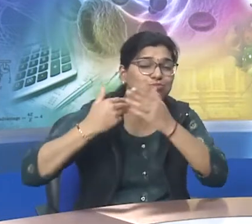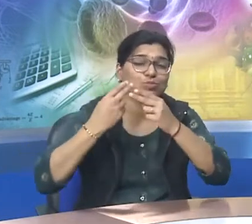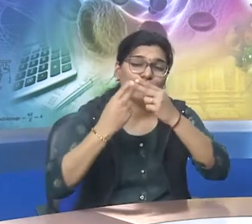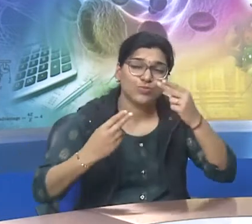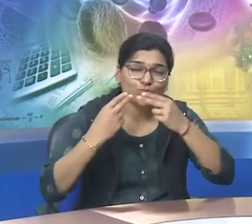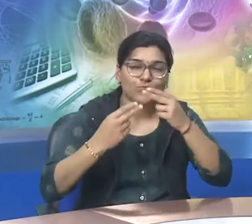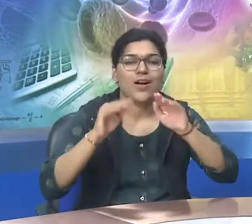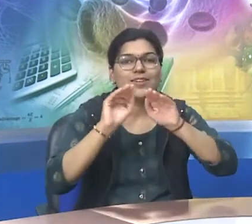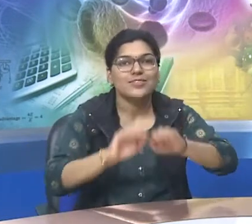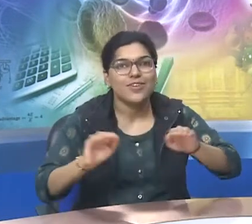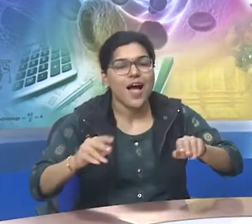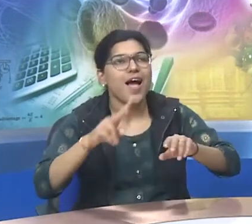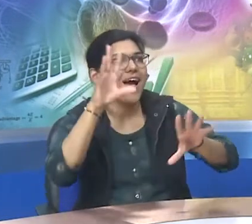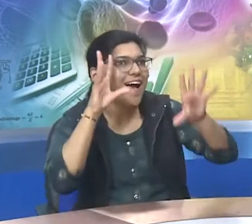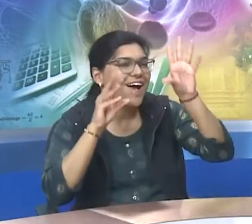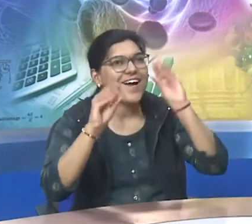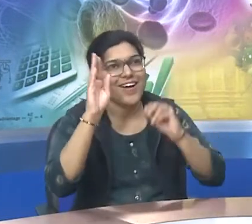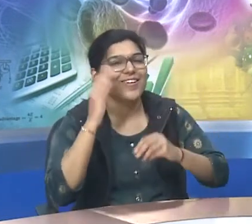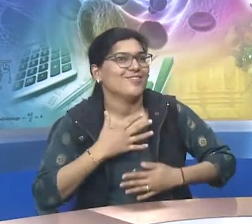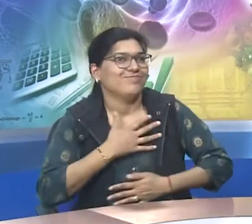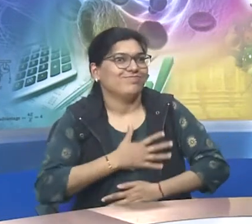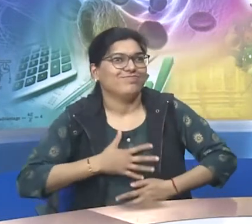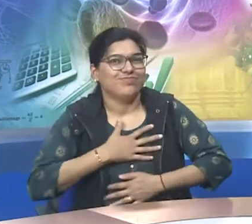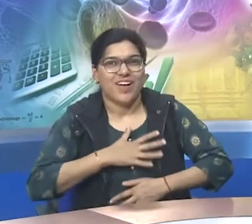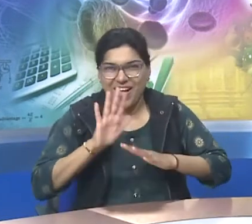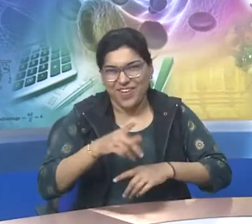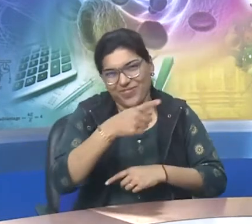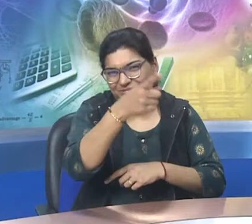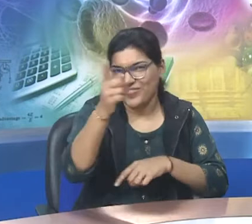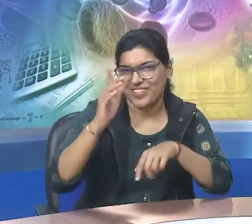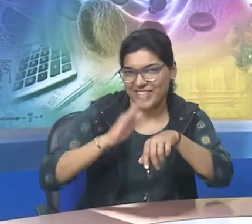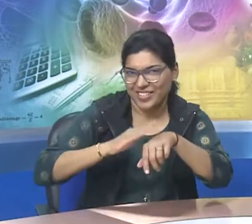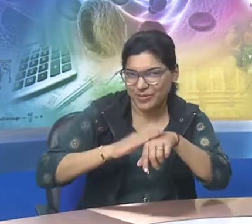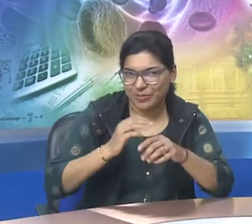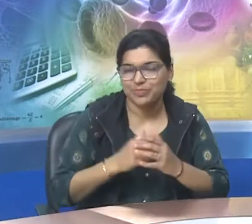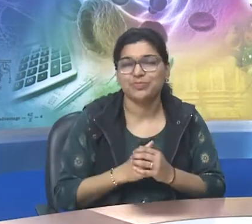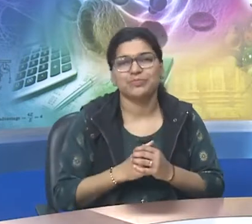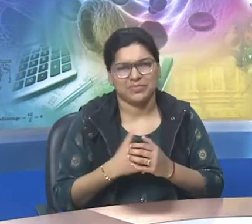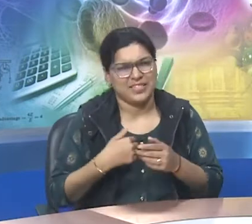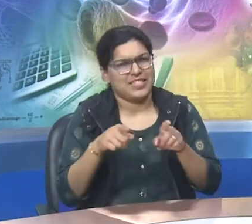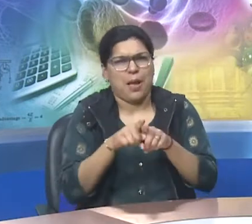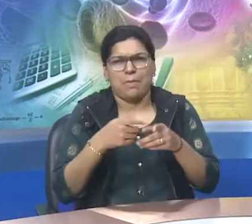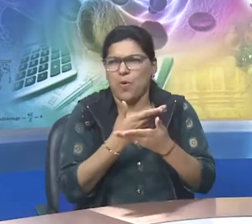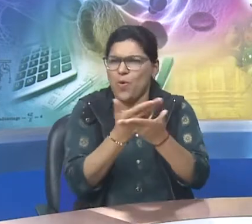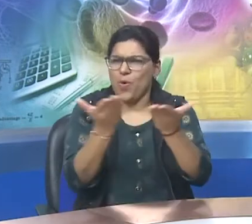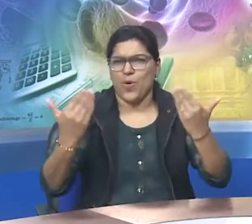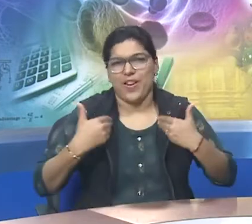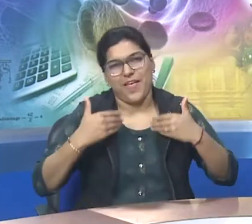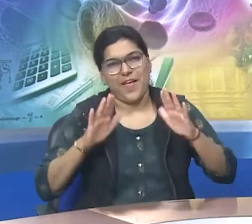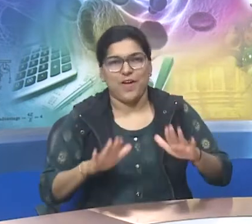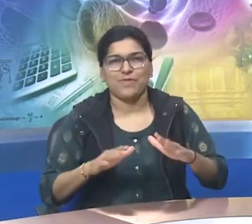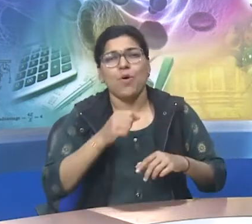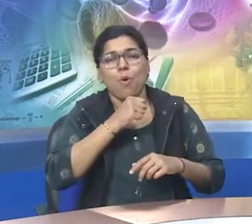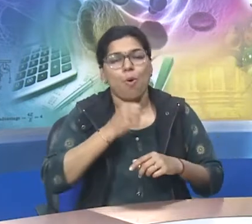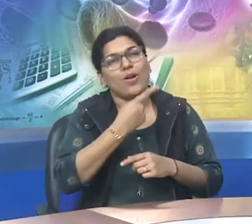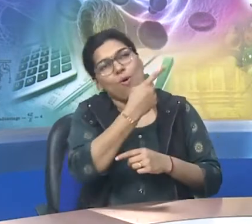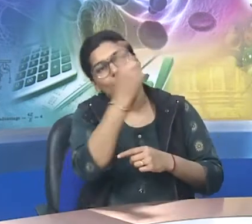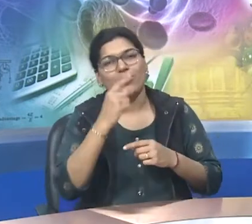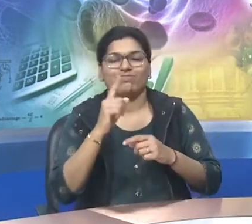tell good stories, nice stories, and children also enjoy the company of grandparents. It is same with